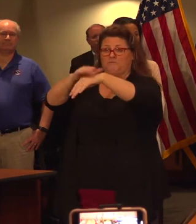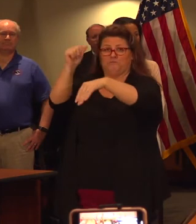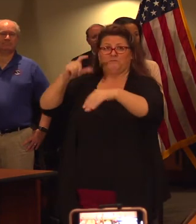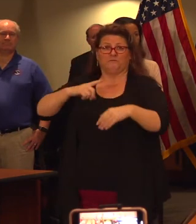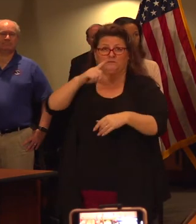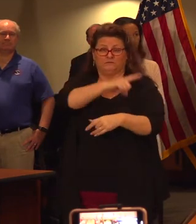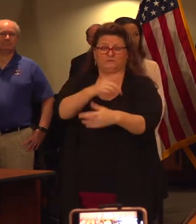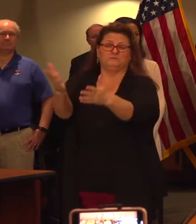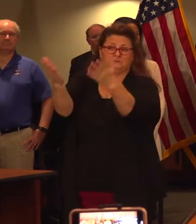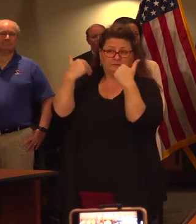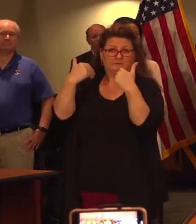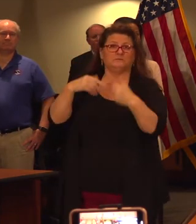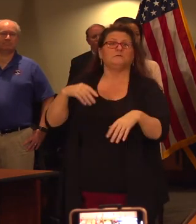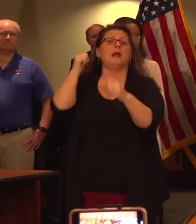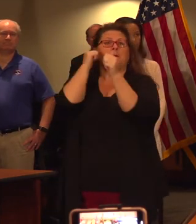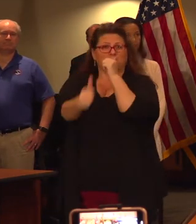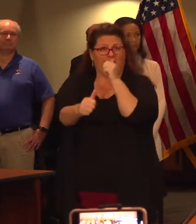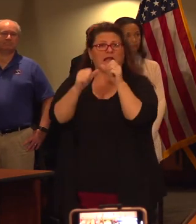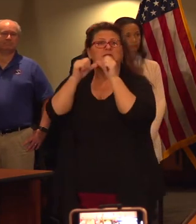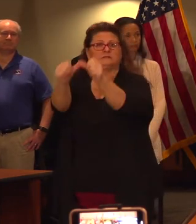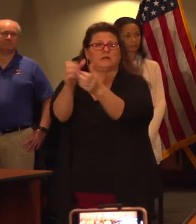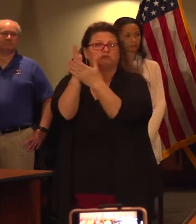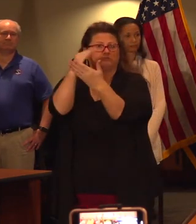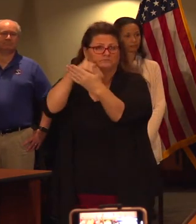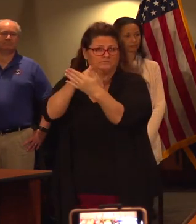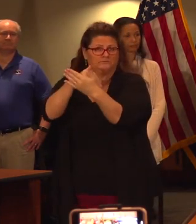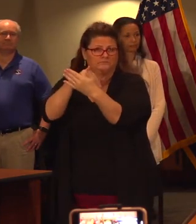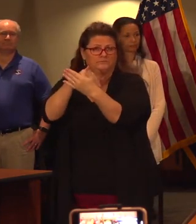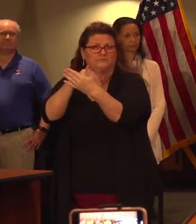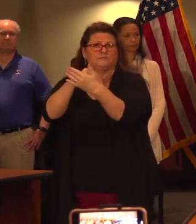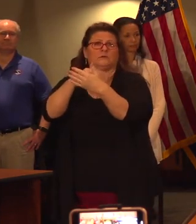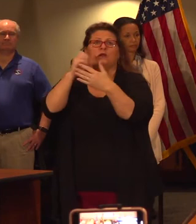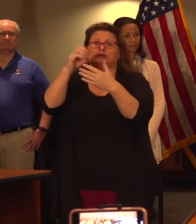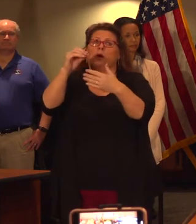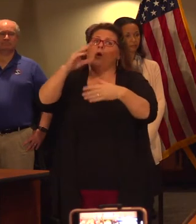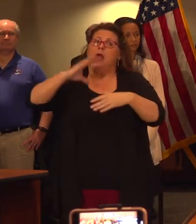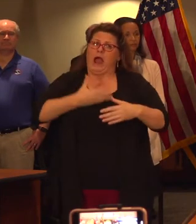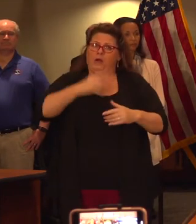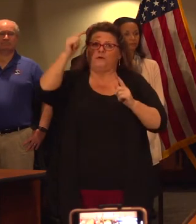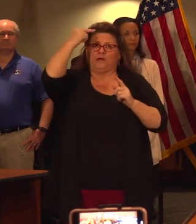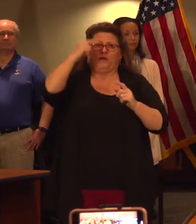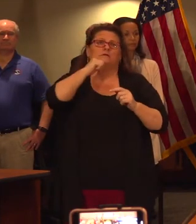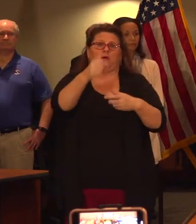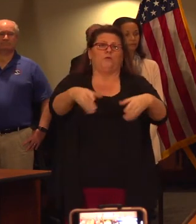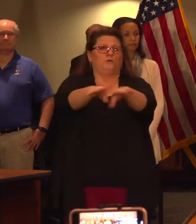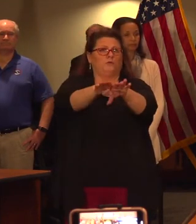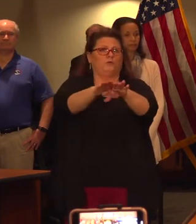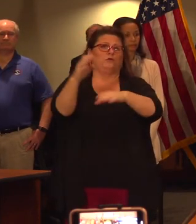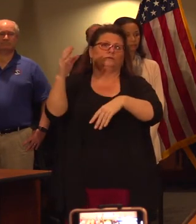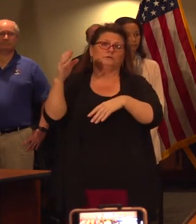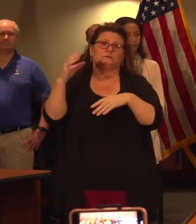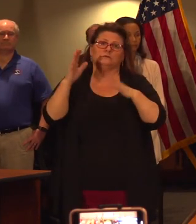pass that continuing resolution and any other important matters they think, and that way the government will not shut down. We will have no concern